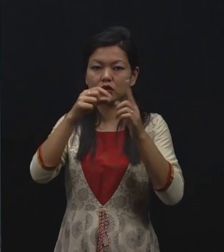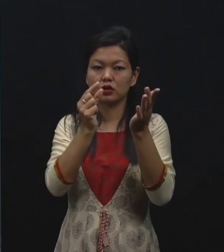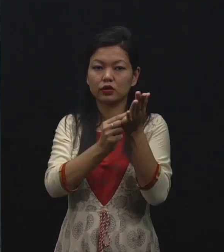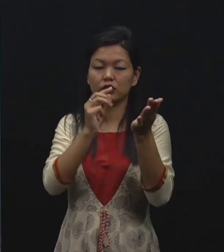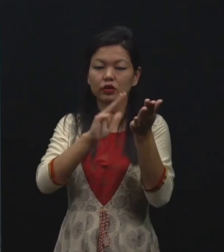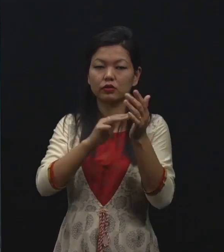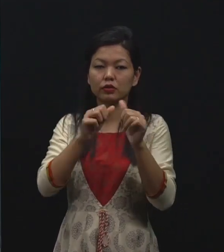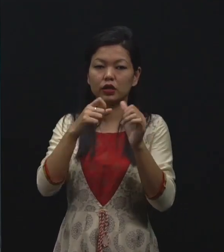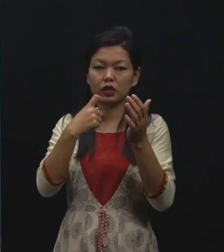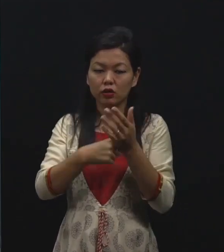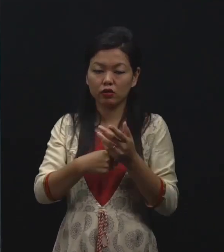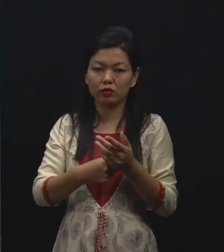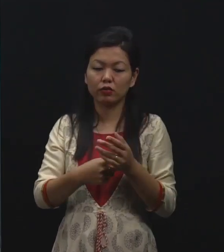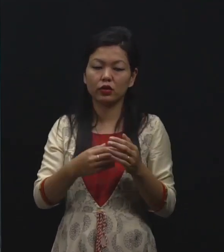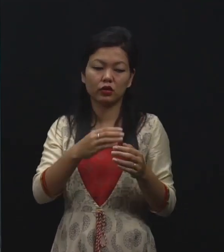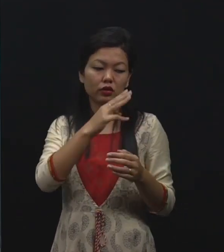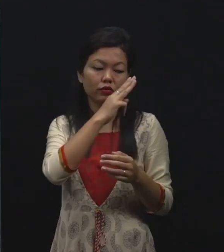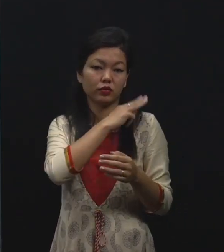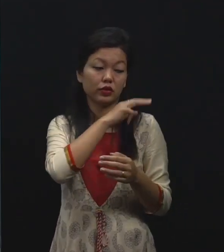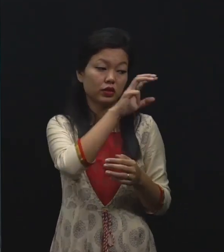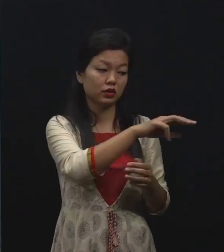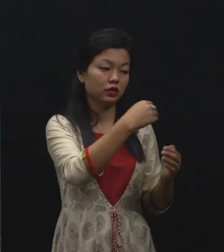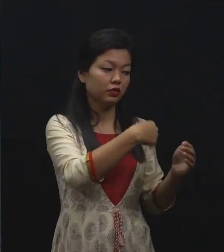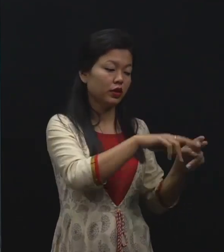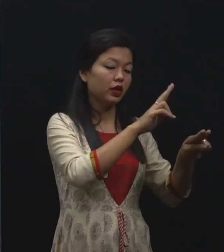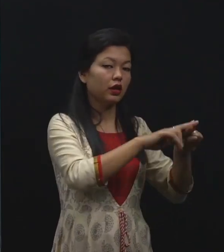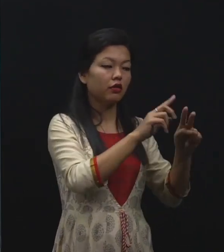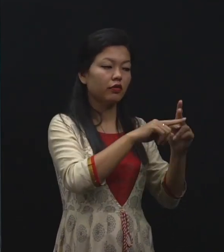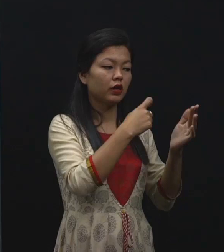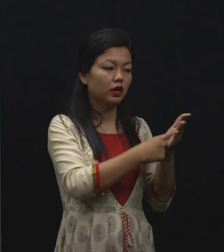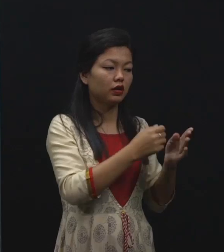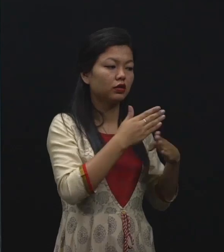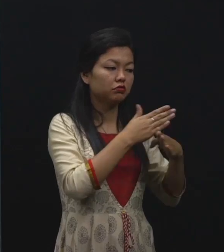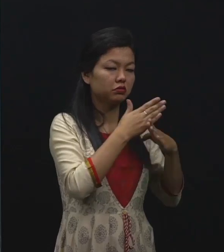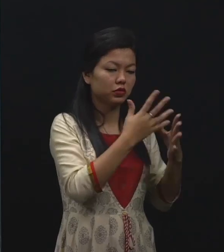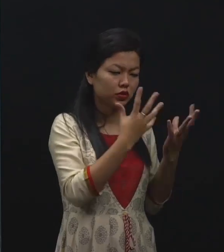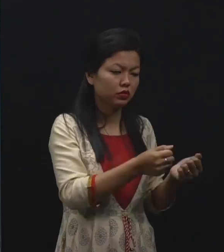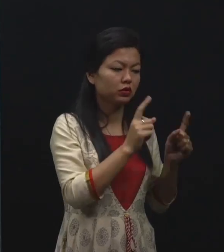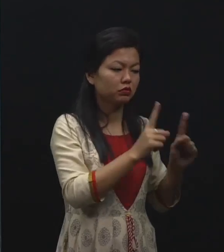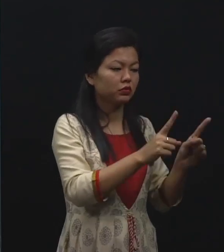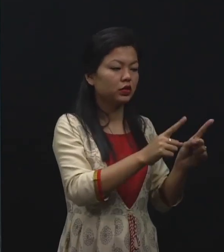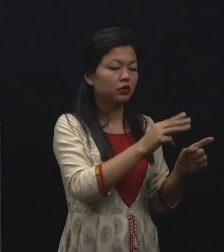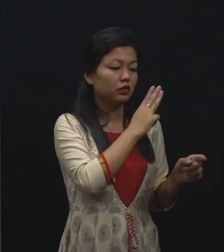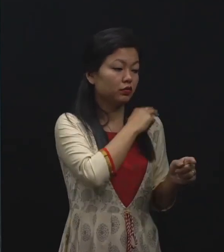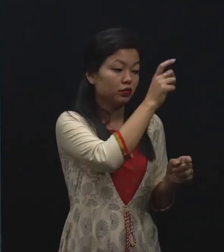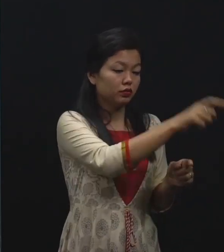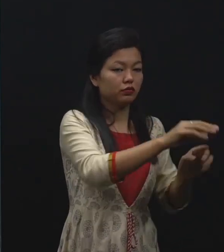he directly went and approached the Supreme Court, and then only the Supreme Court came forward and